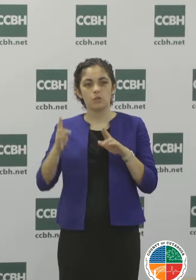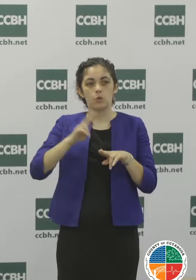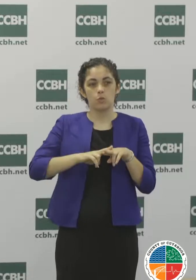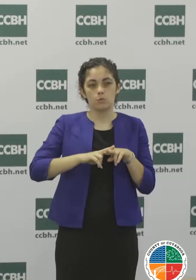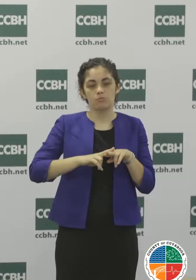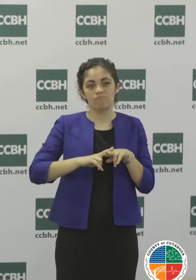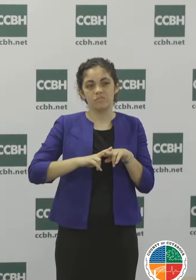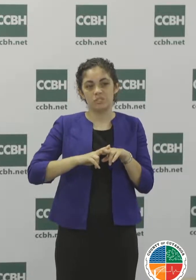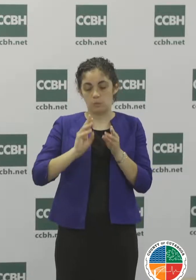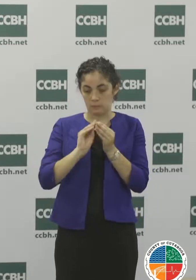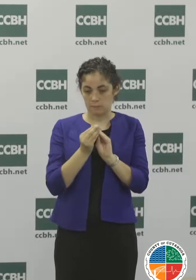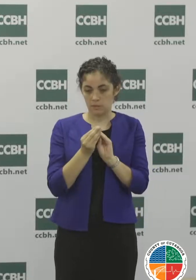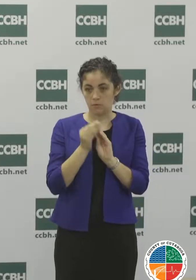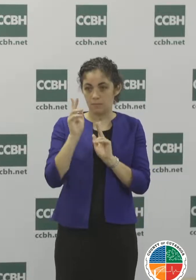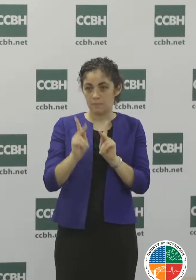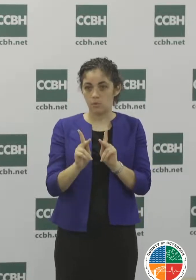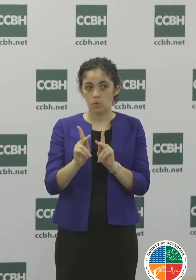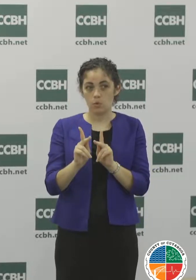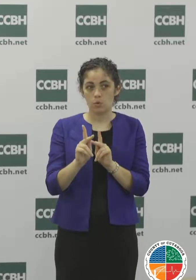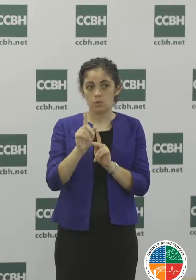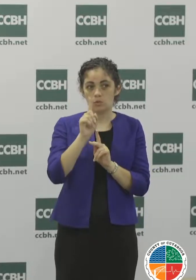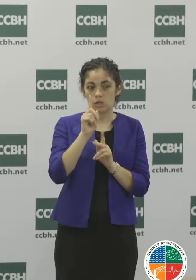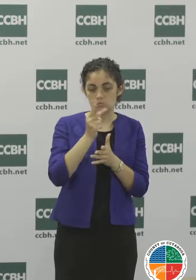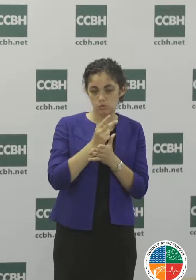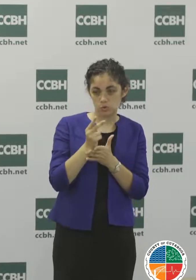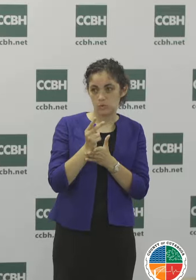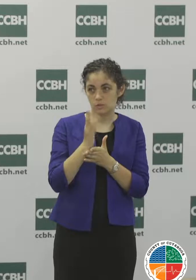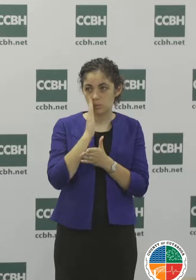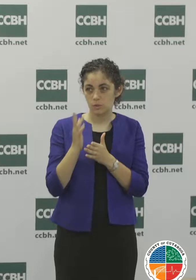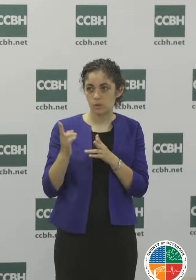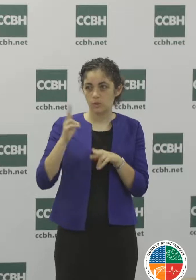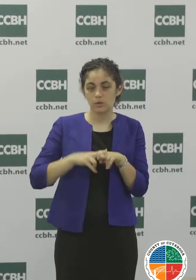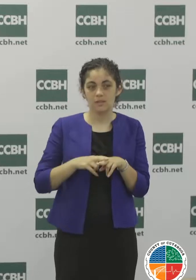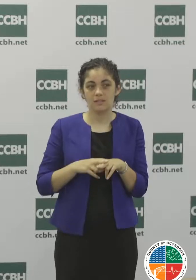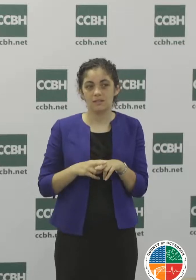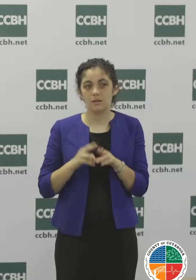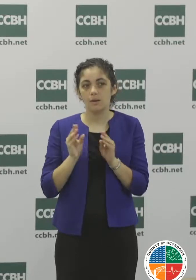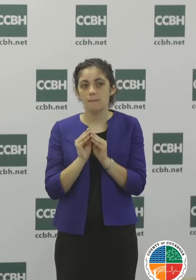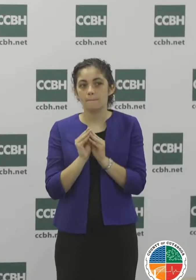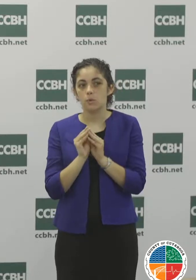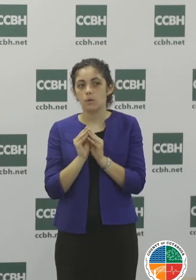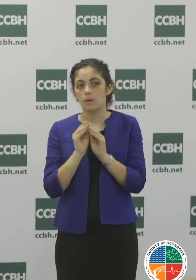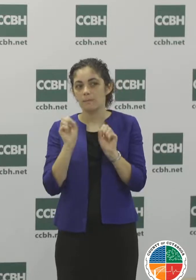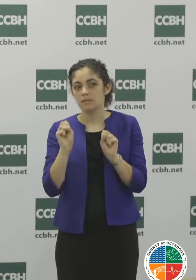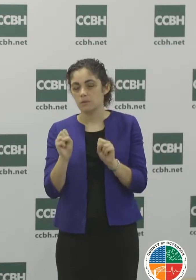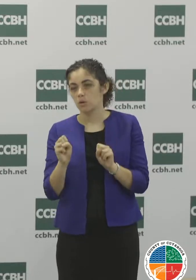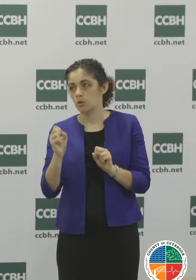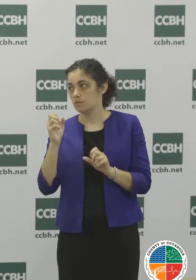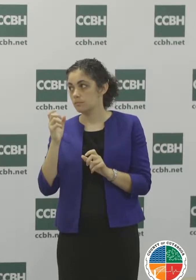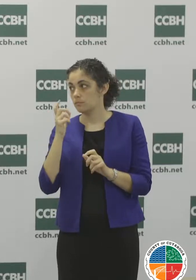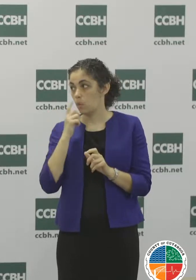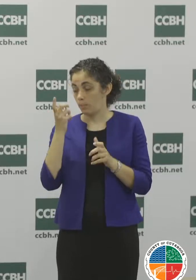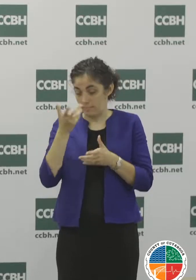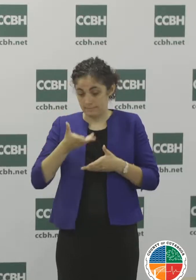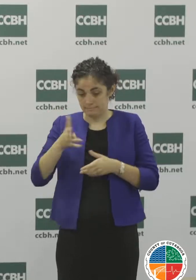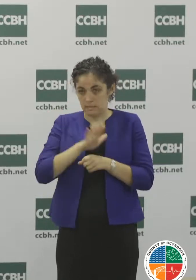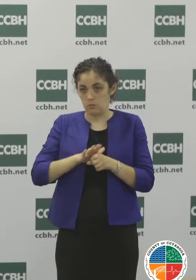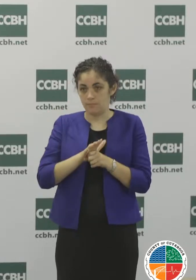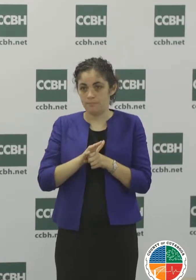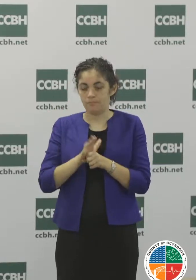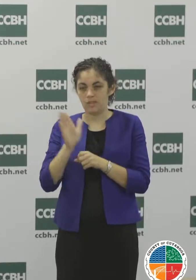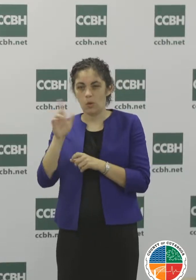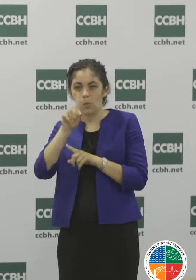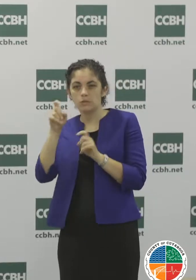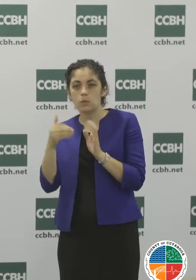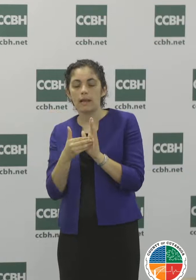next, in the 2-week window, I guess? Is there going to be more cases, do you believe, in this area? So the question is, will there